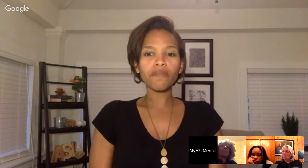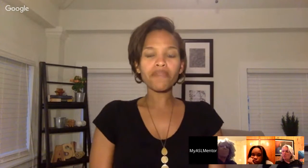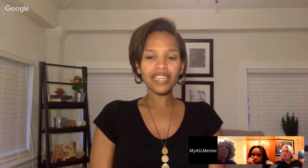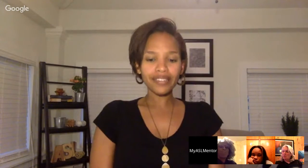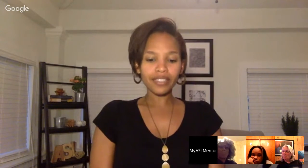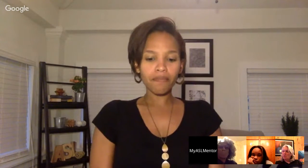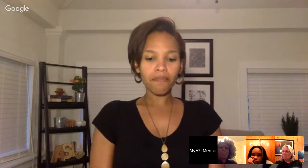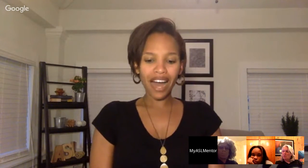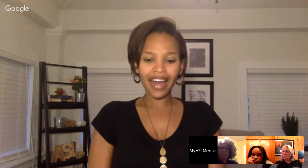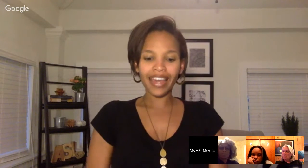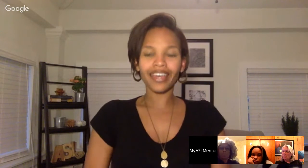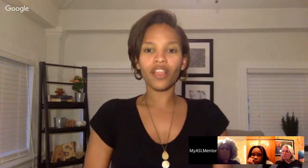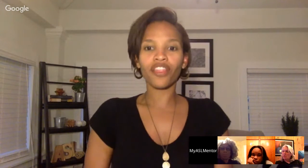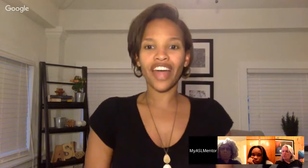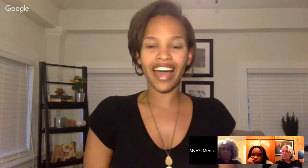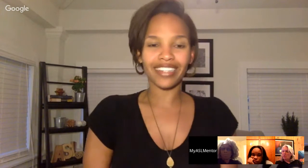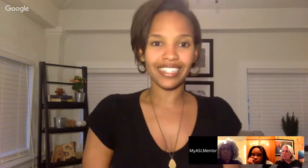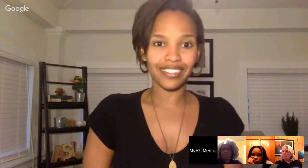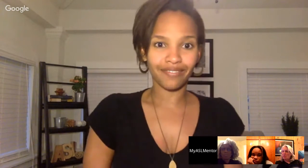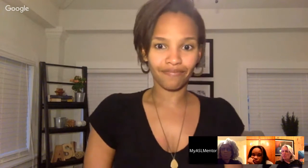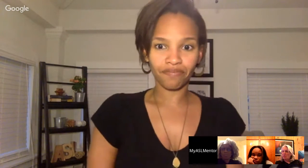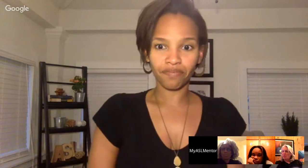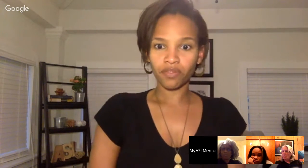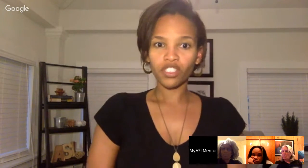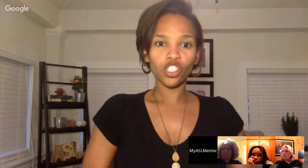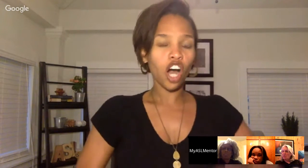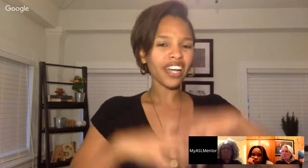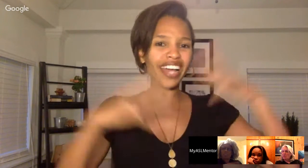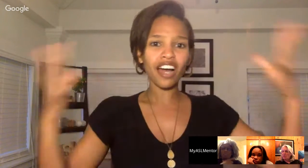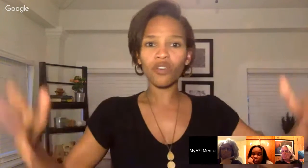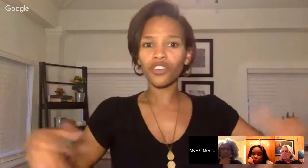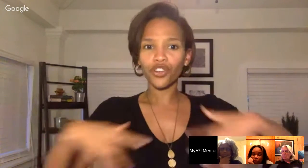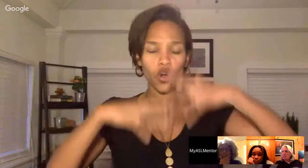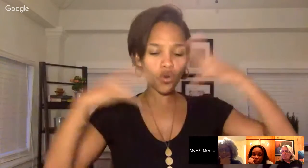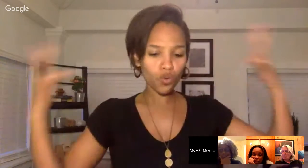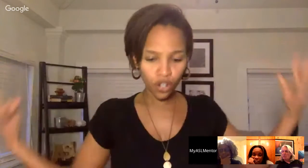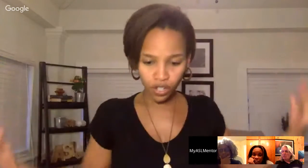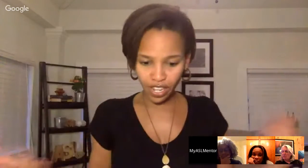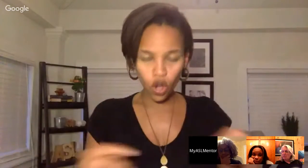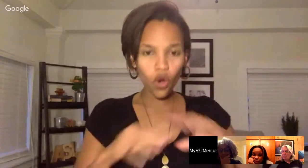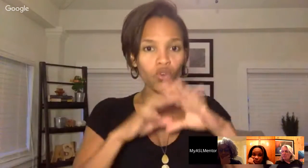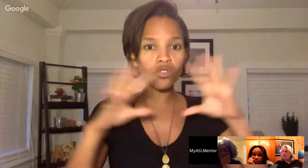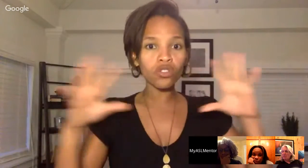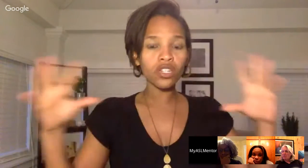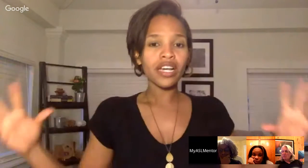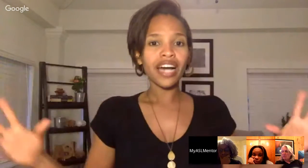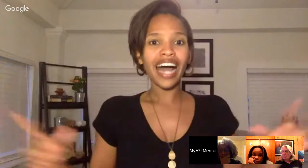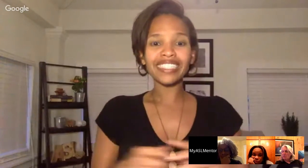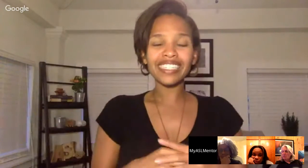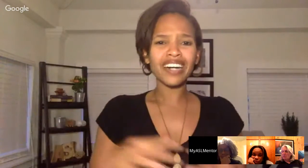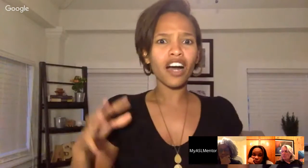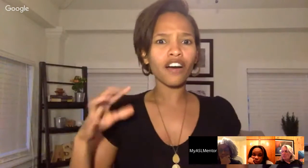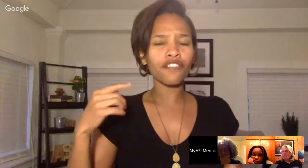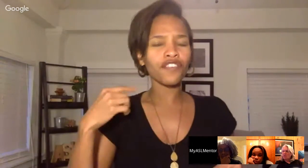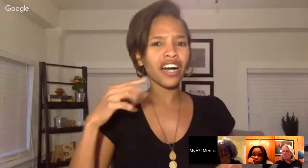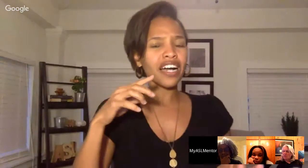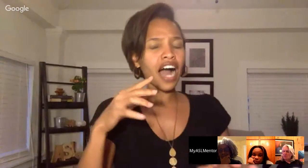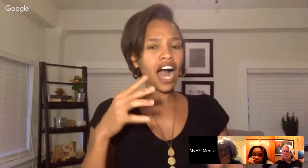she means by that? Talk it out in your own words, that whole idea of,